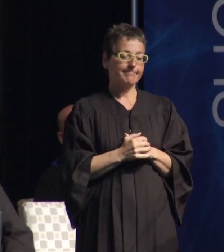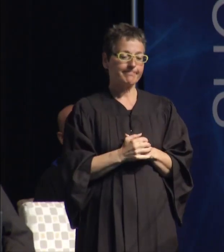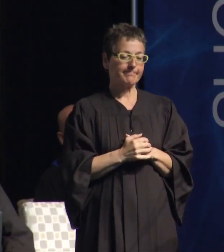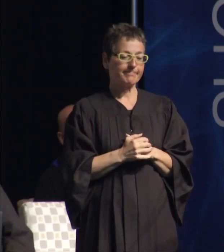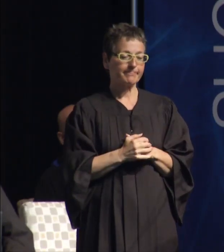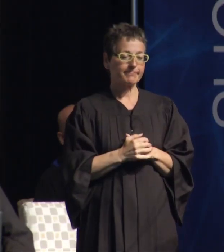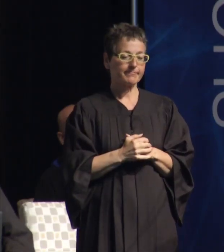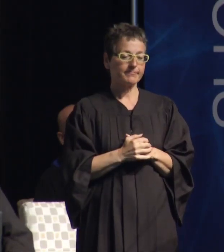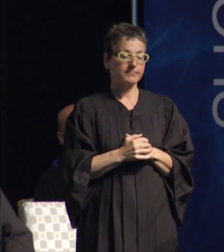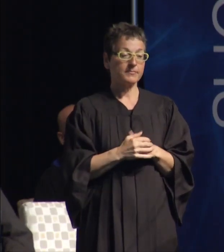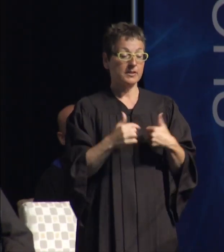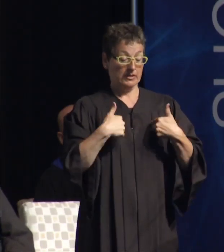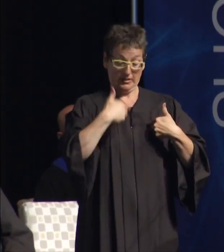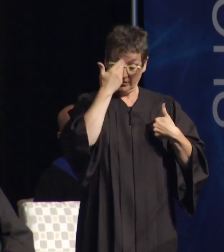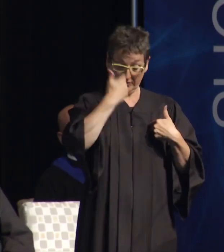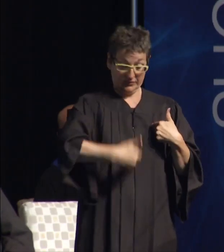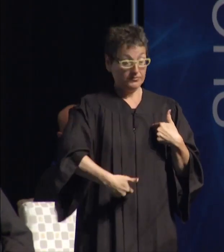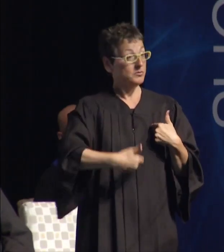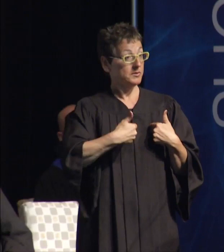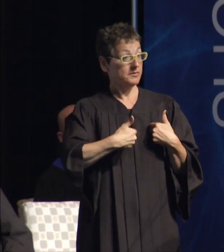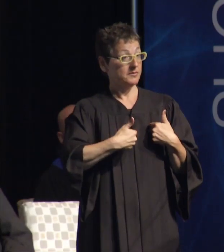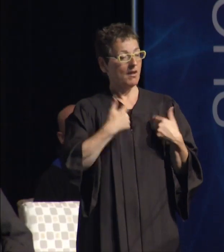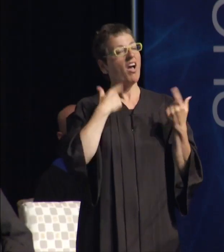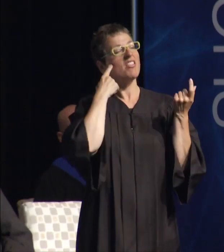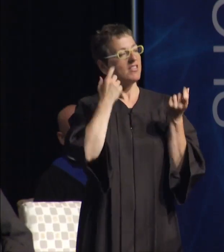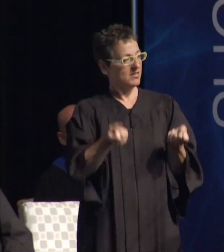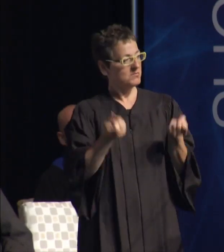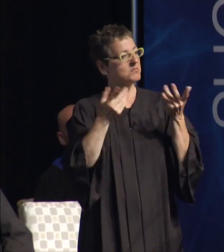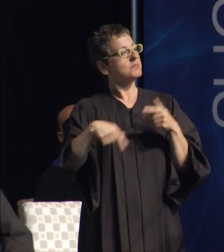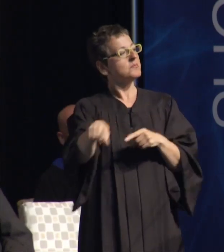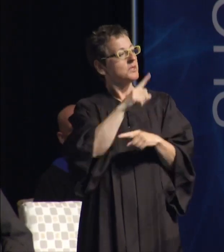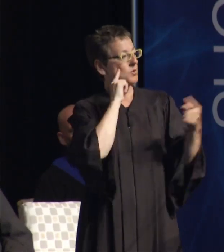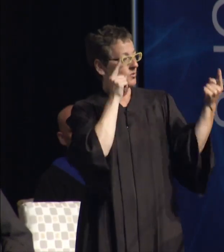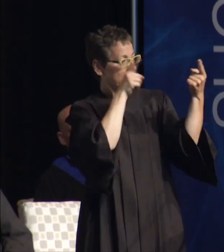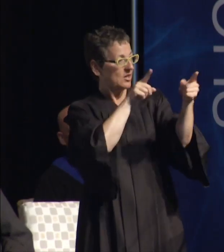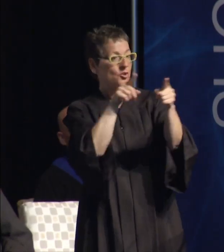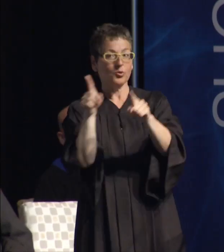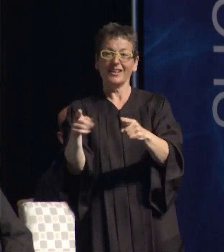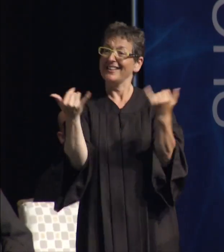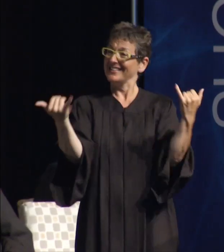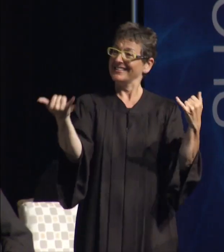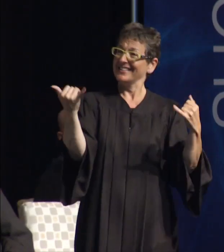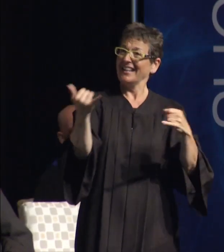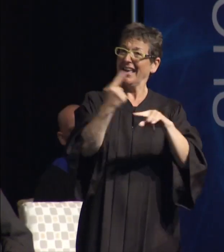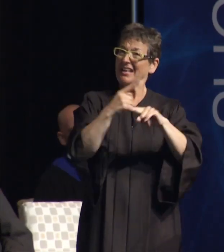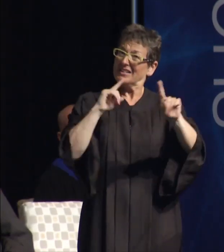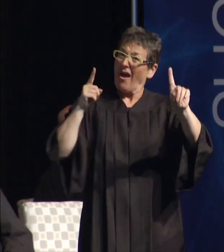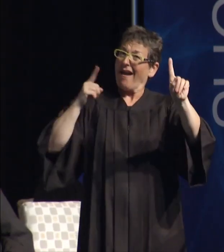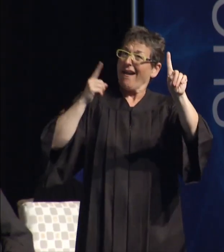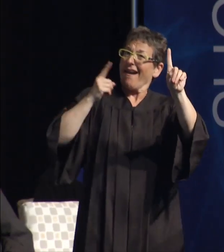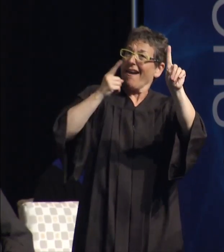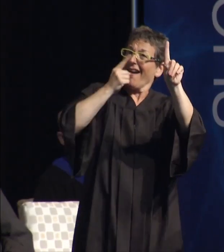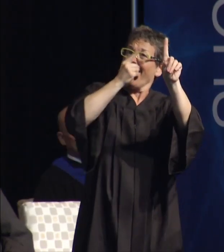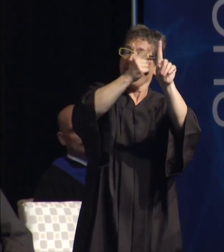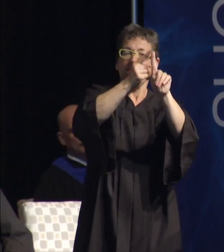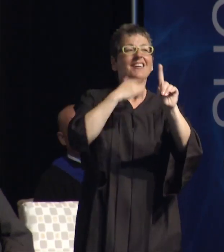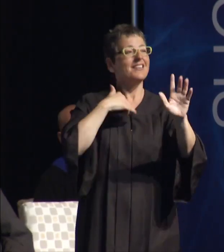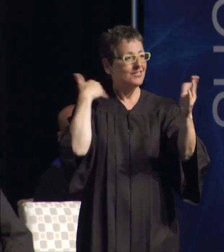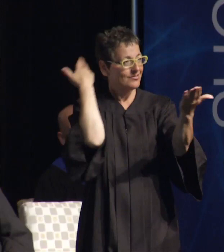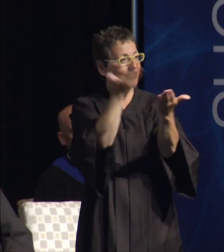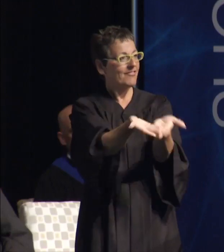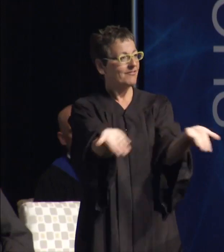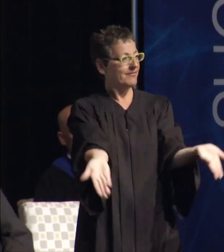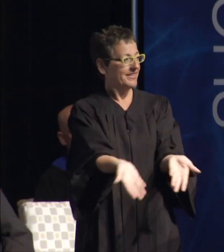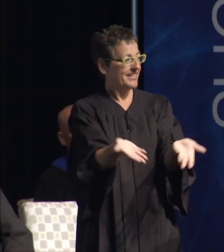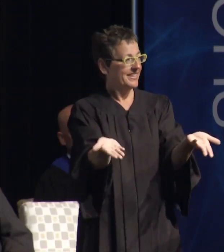I can only speak for myself, but I think many would agree when I say this day has been a long time coming. I'm not just talking about the years